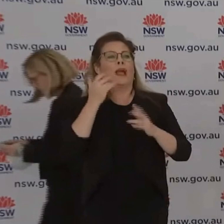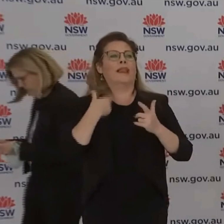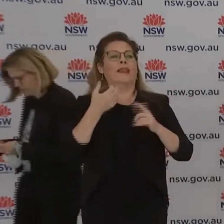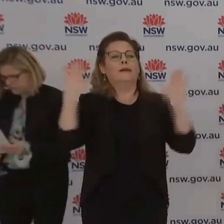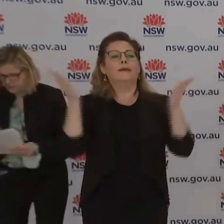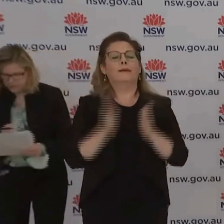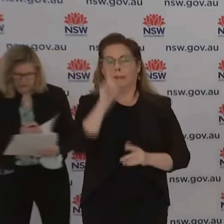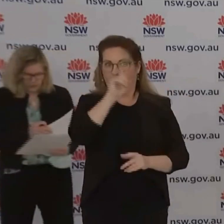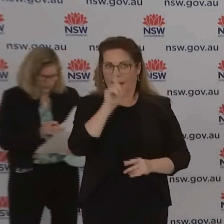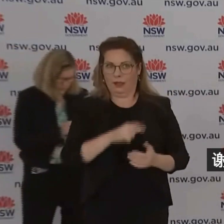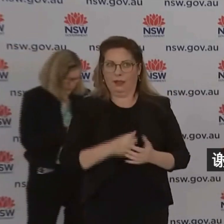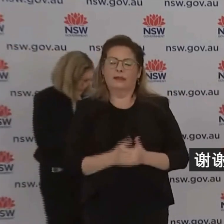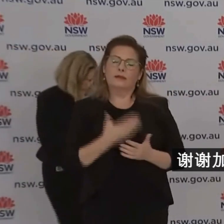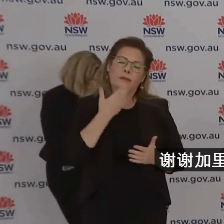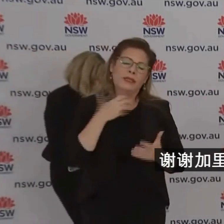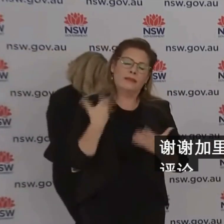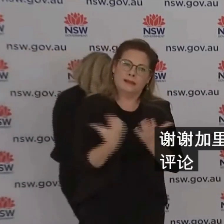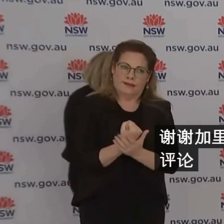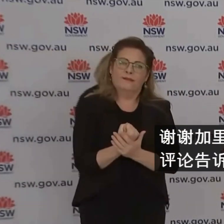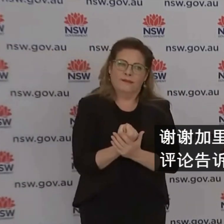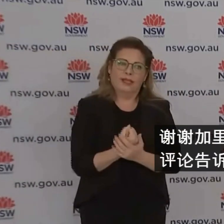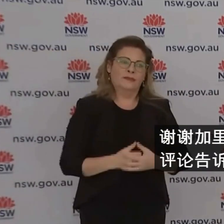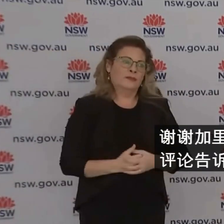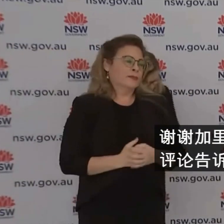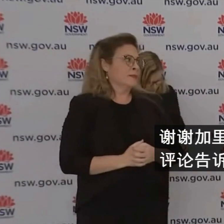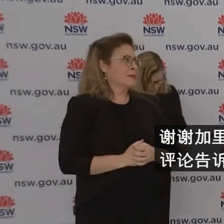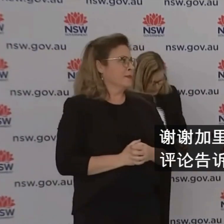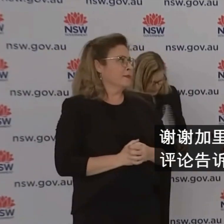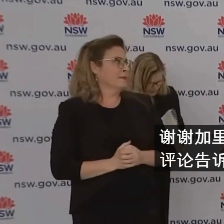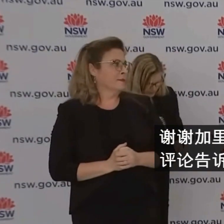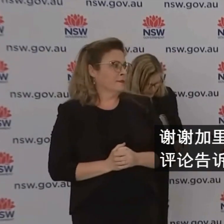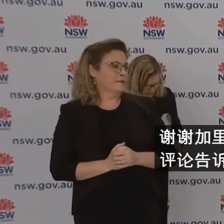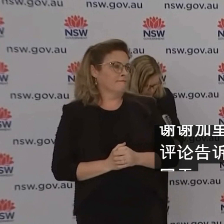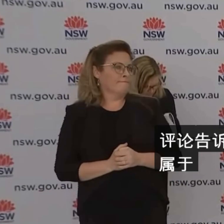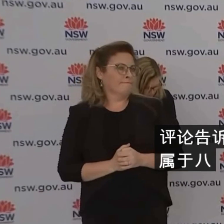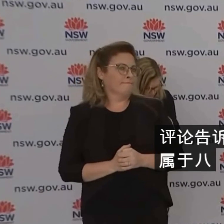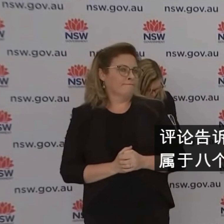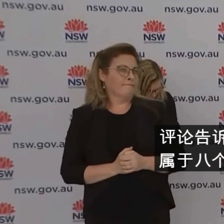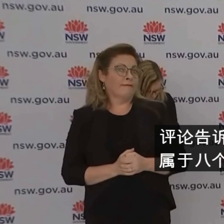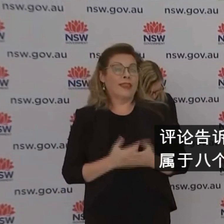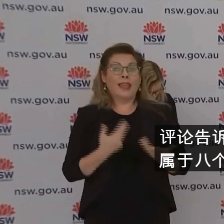Thanks, Kerry. I just want to direct my comments to the young people who are